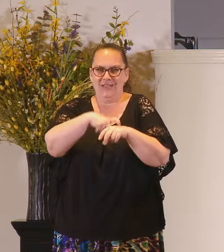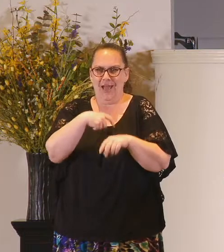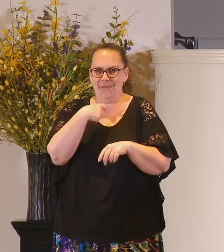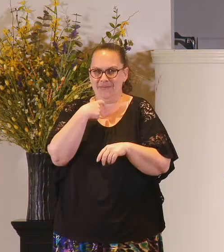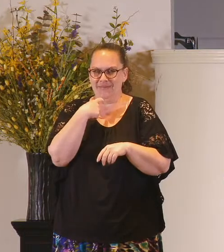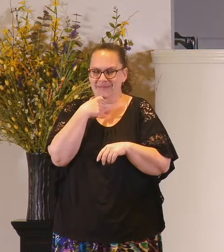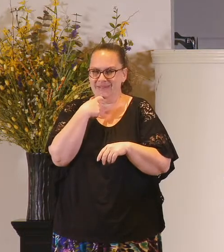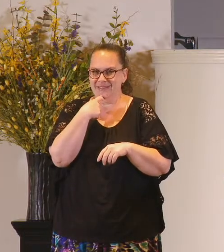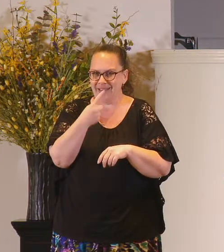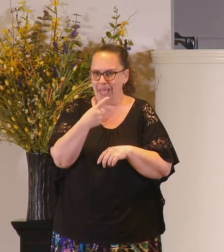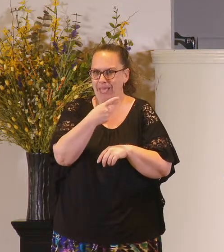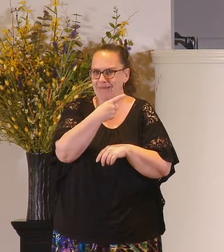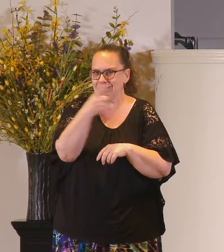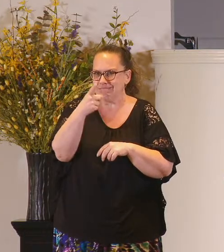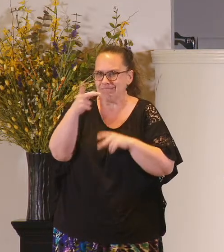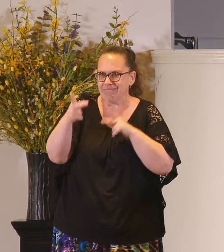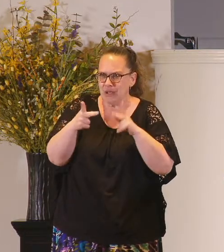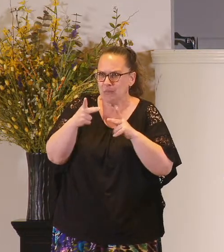how they